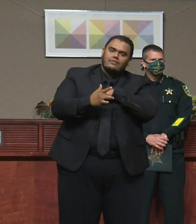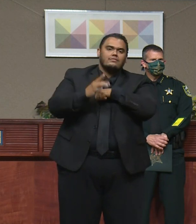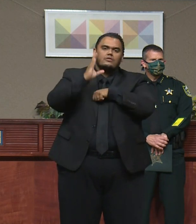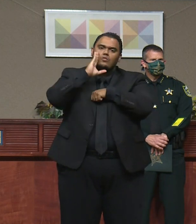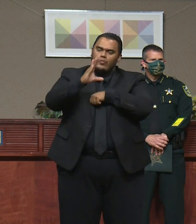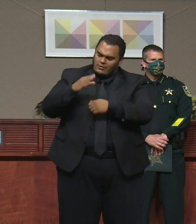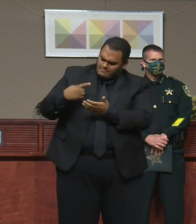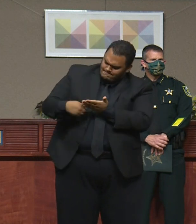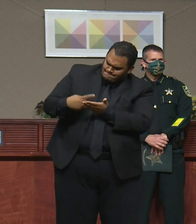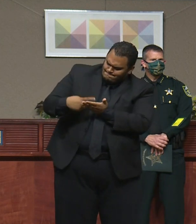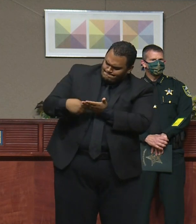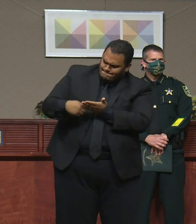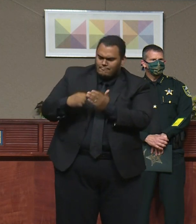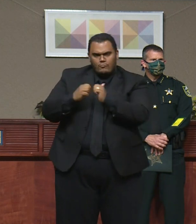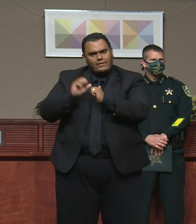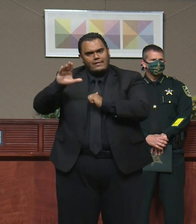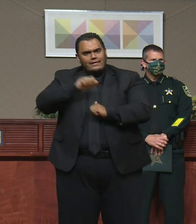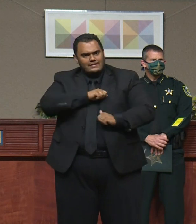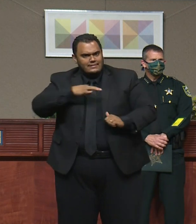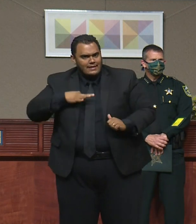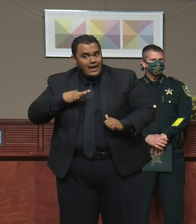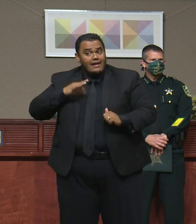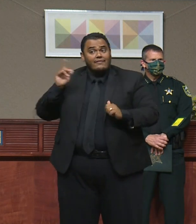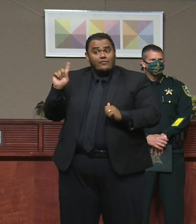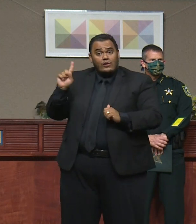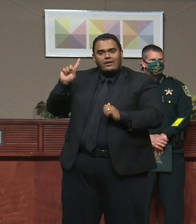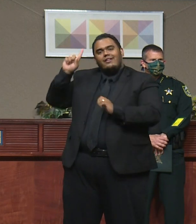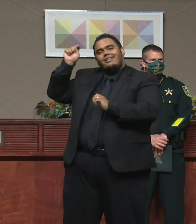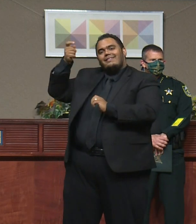have conversations with his staff in Tallahassee, and then